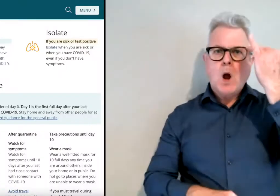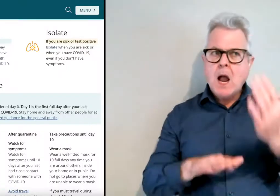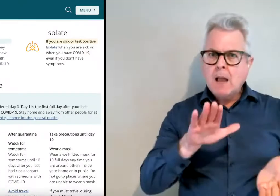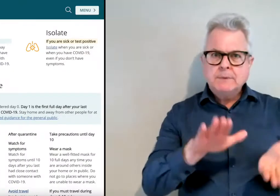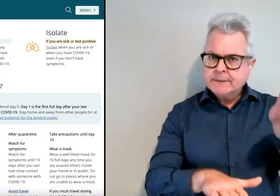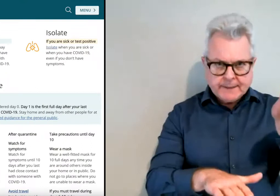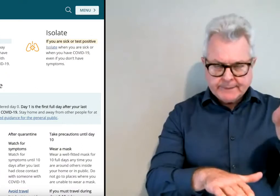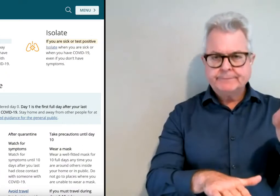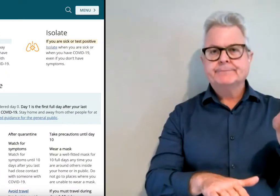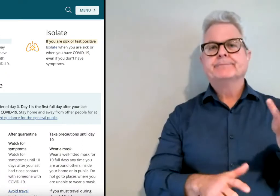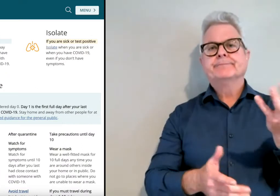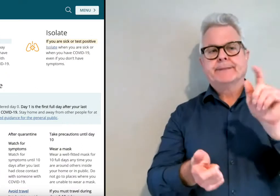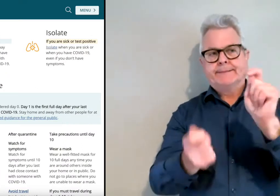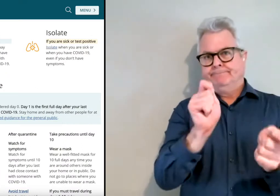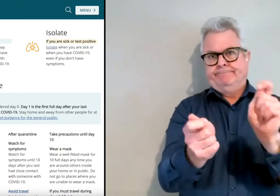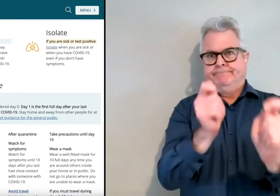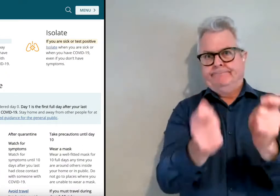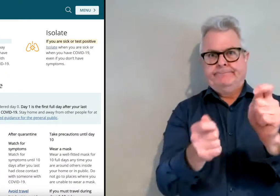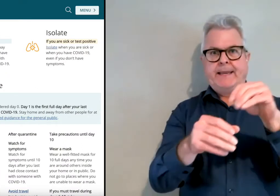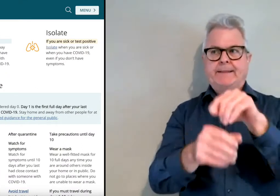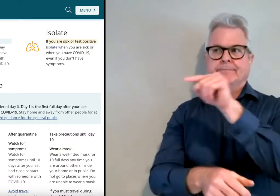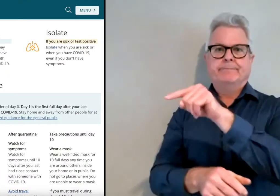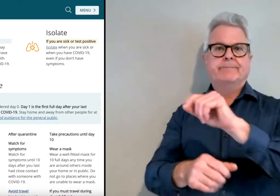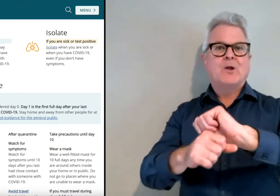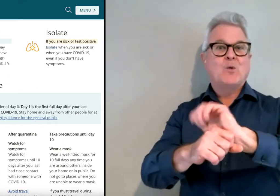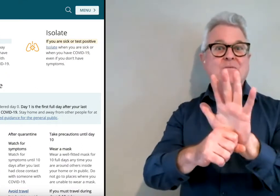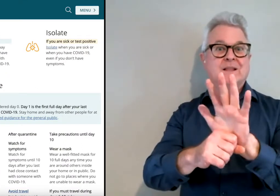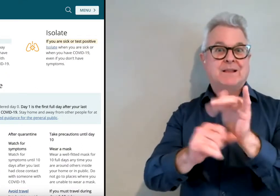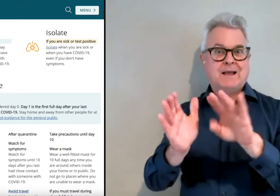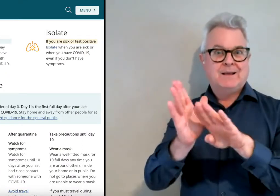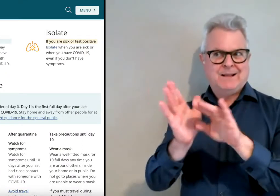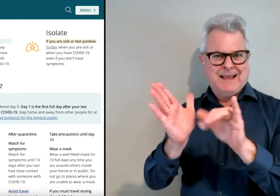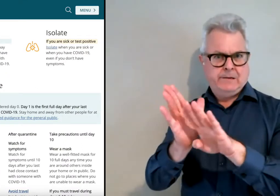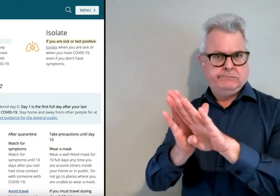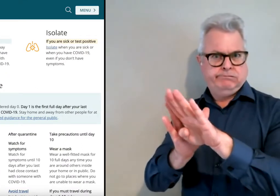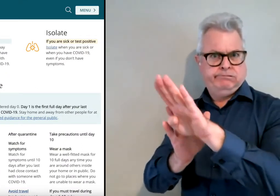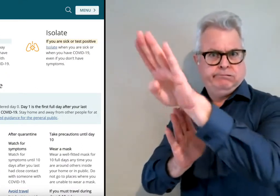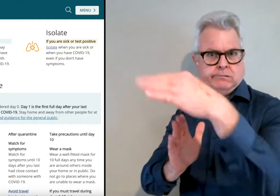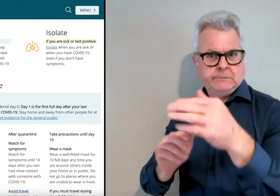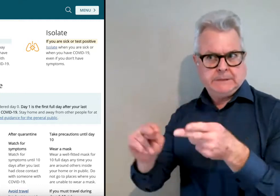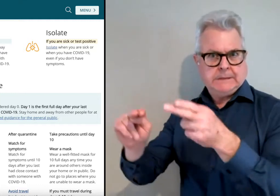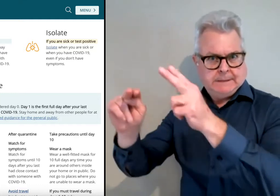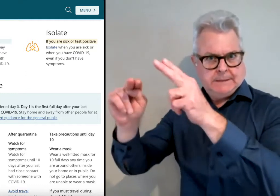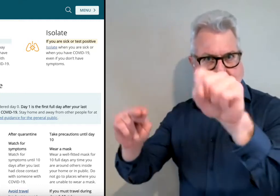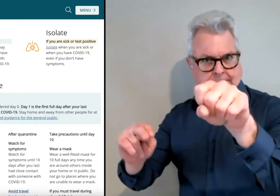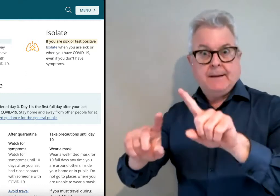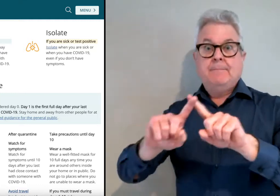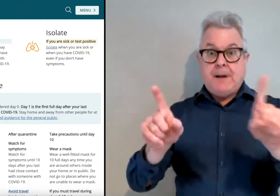2022. And the reason for these changes is because of the changing trends and the